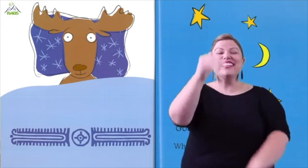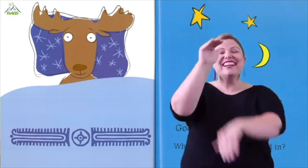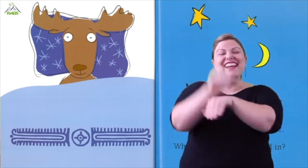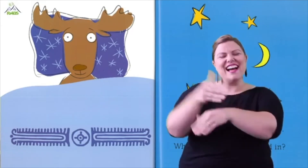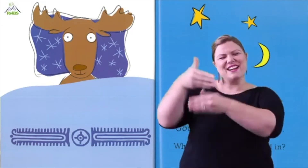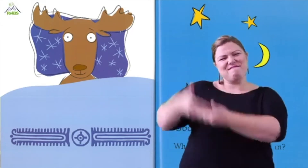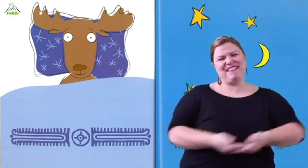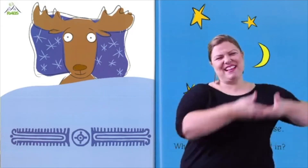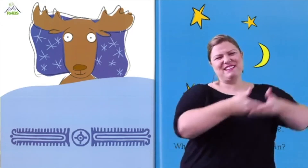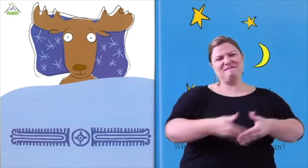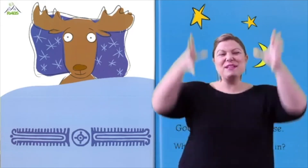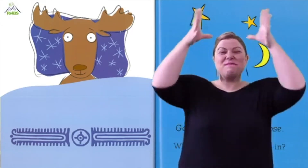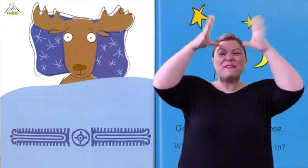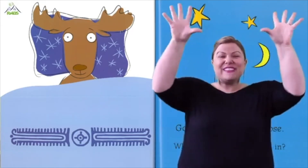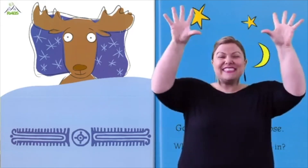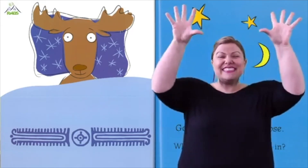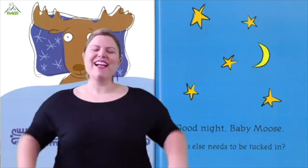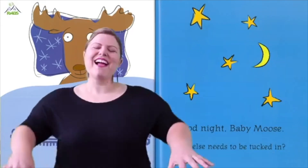Good night, baby moose.